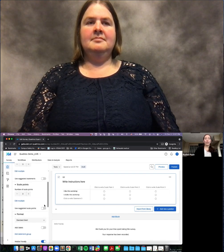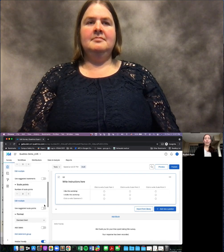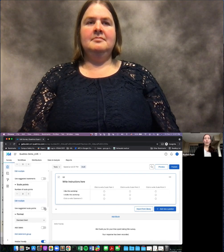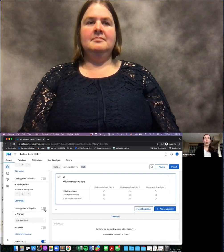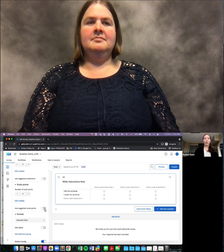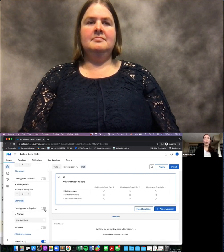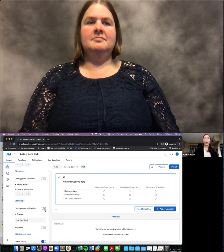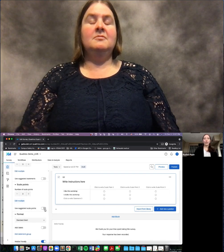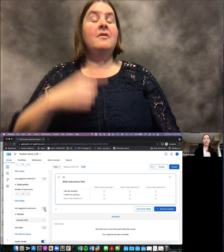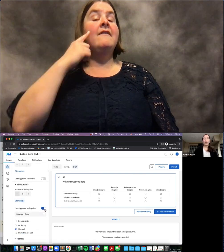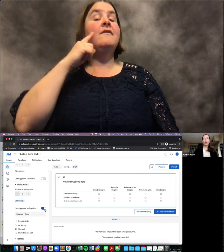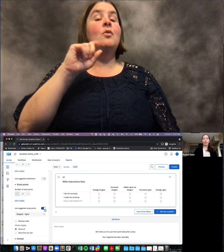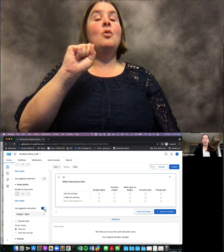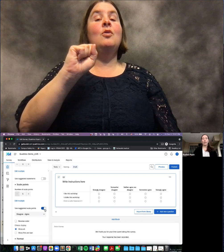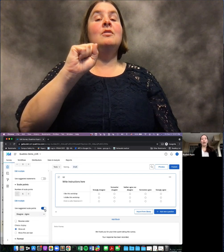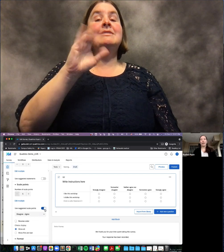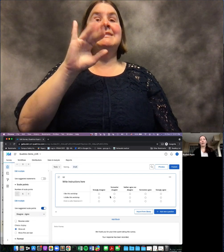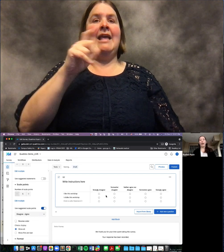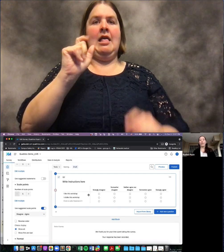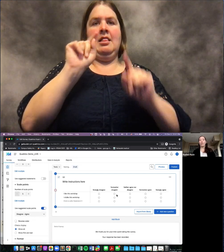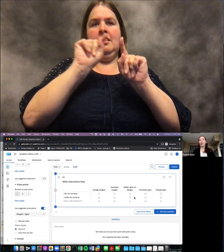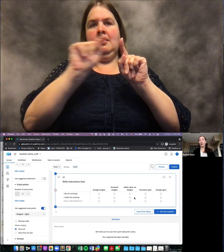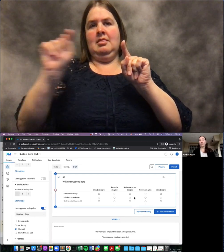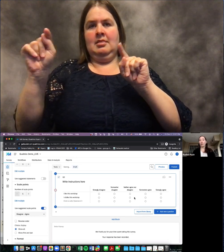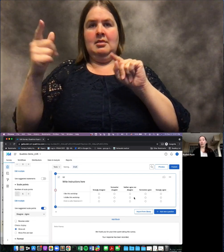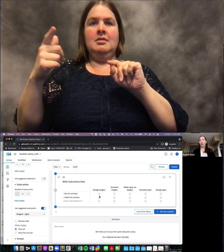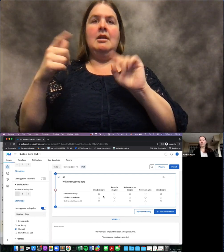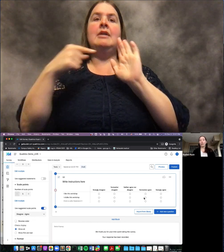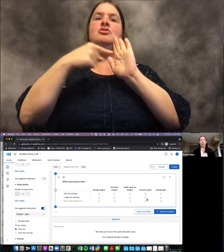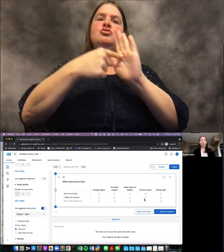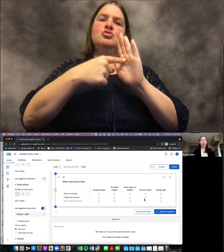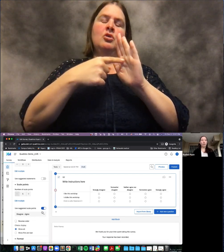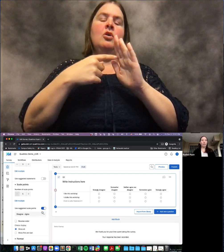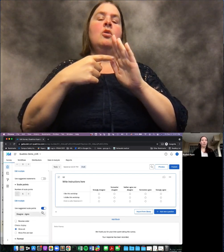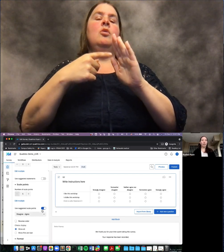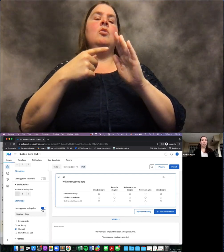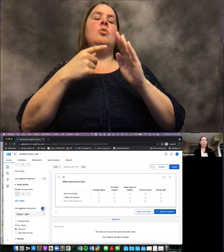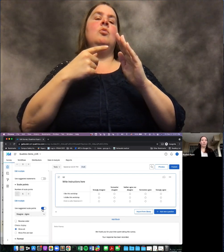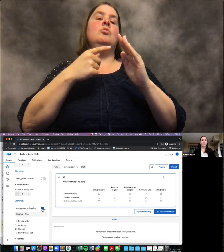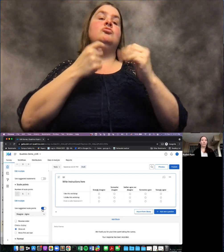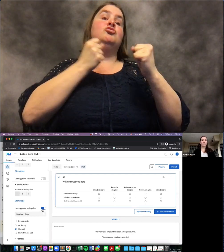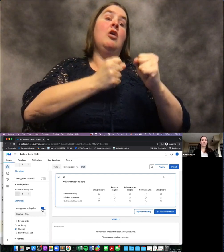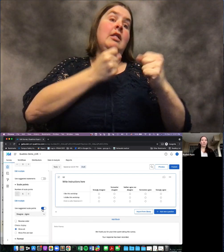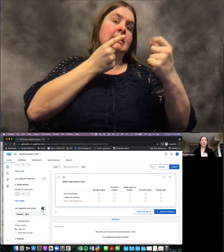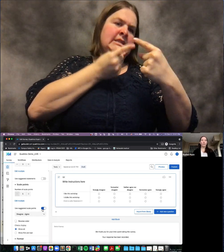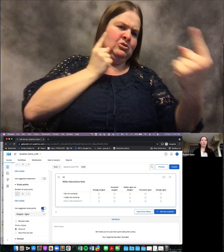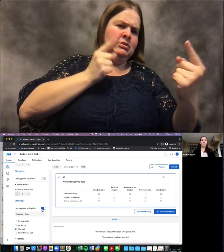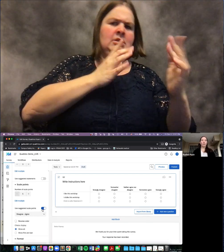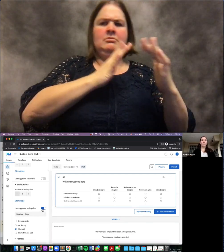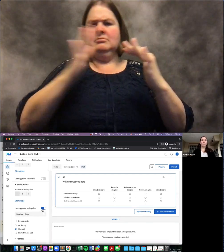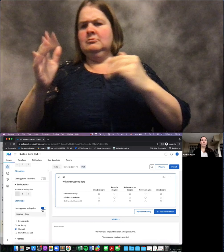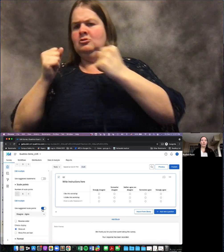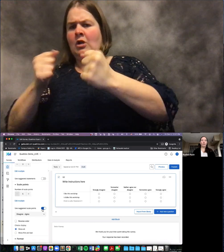So for the scale points, I could have agree or strongly disagree.